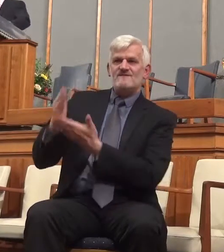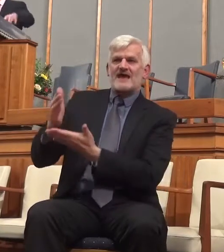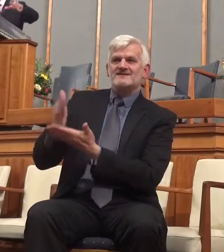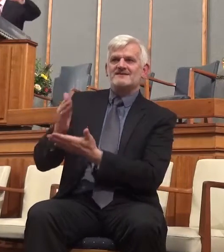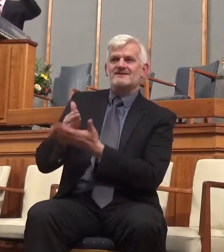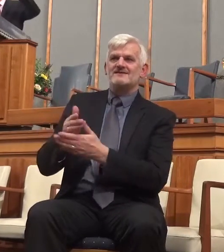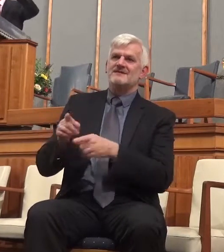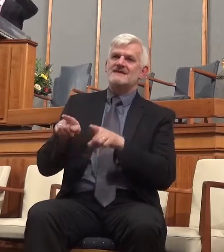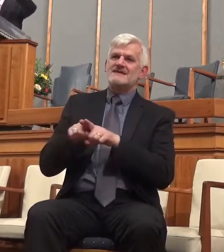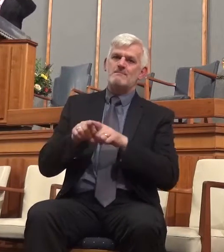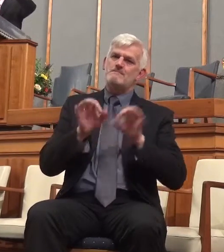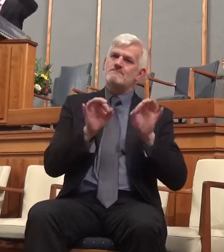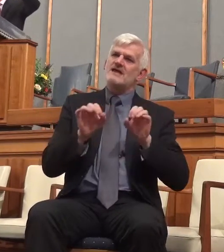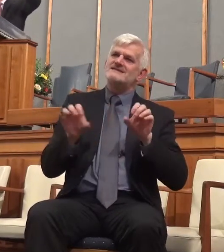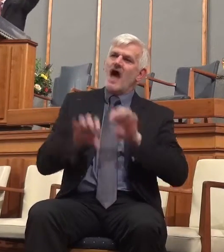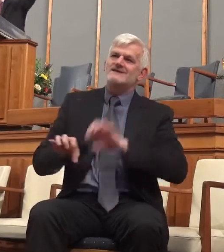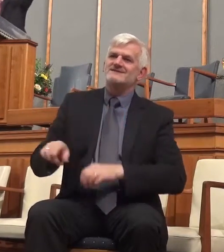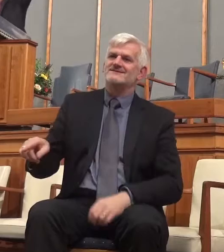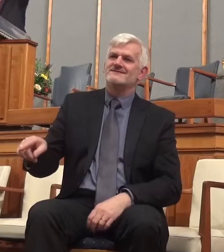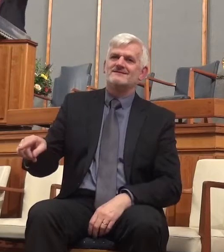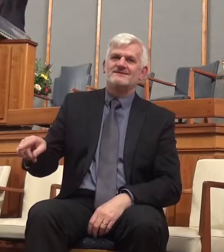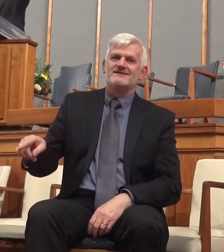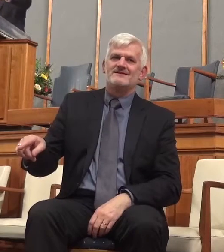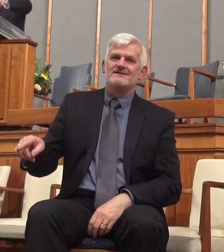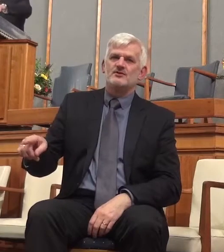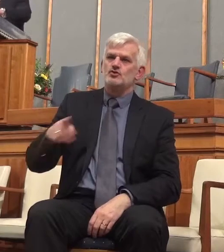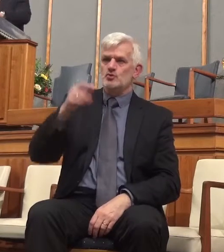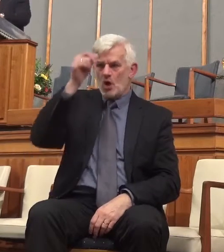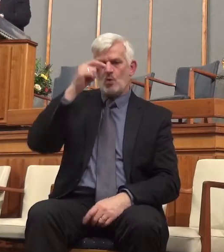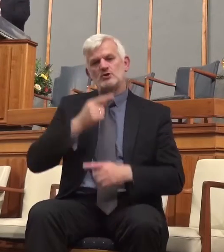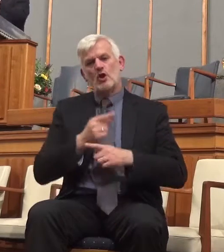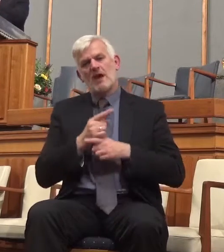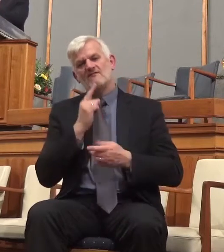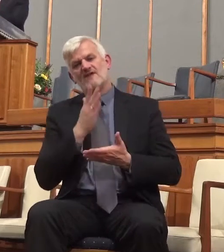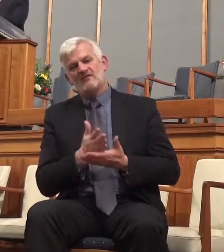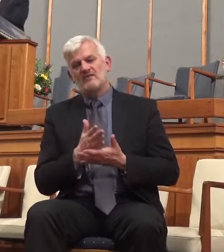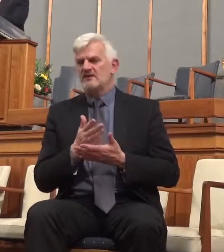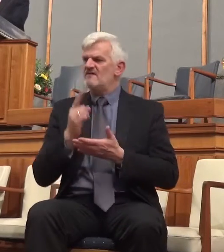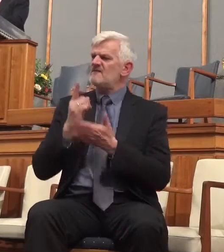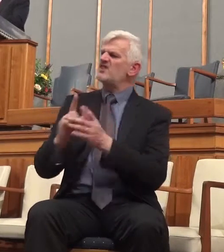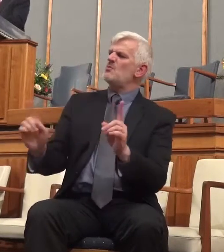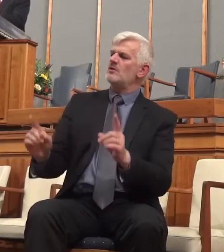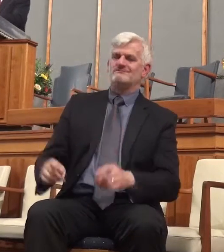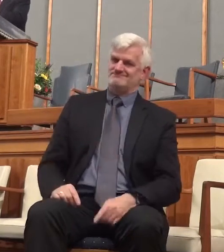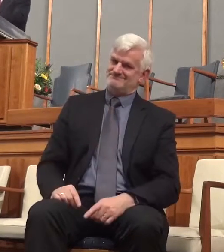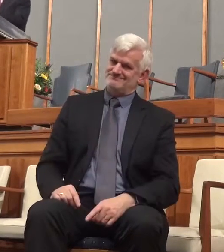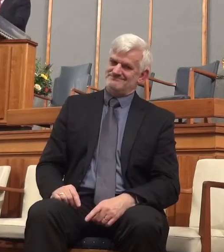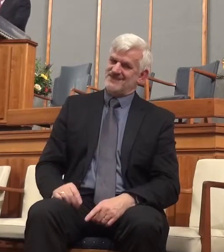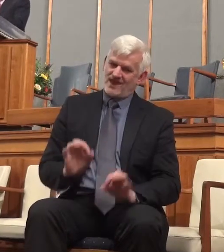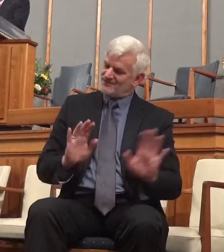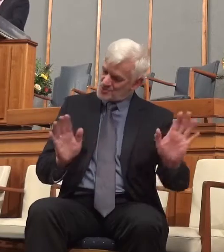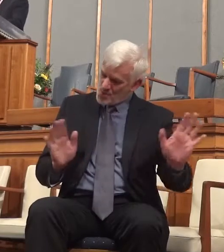that. When we speak about faith, it's not faith in nothing. It's faith in information that